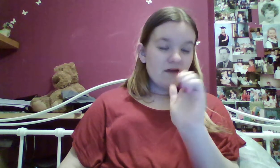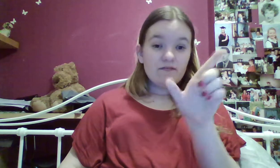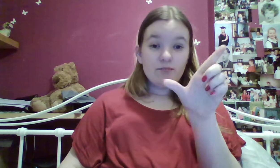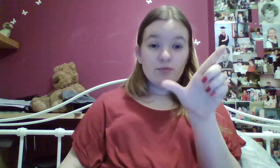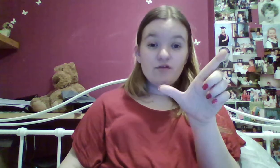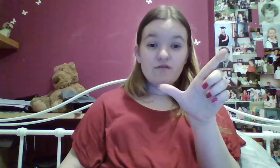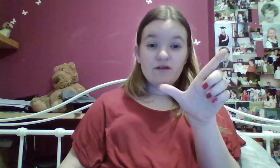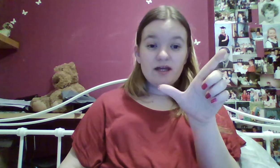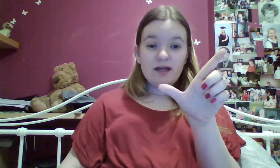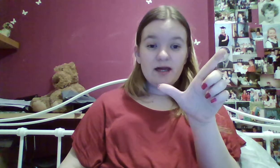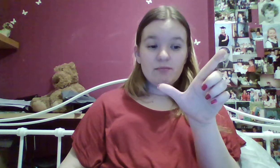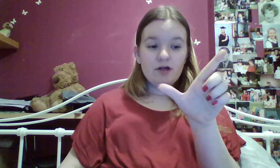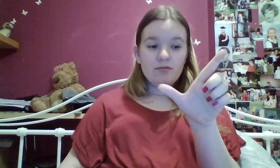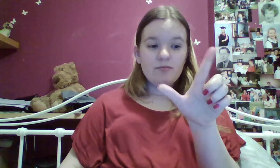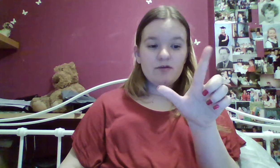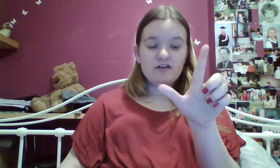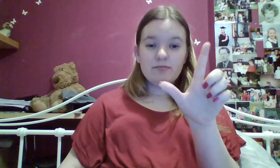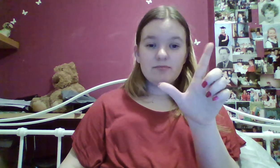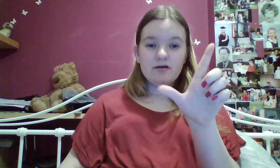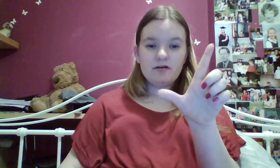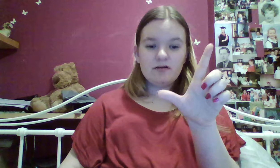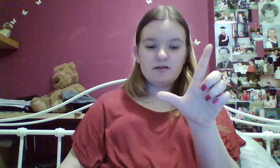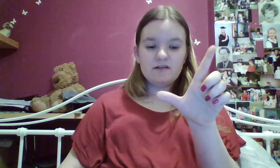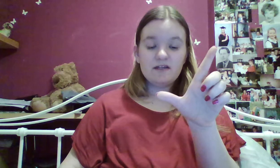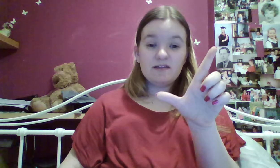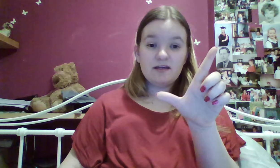favourite movie at the moment, which is number